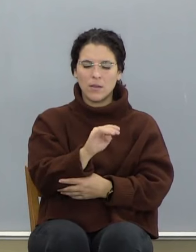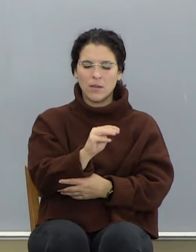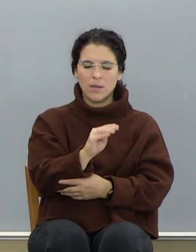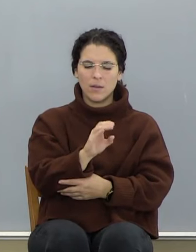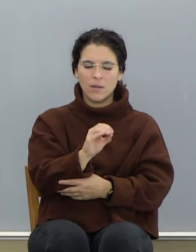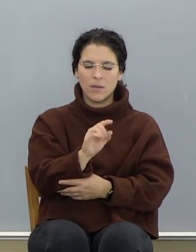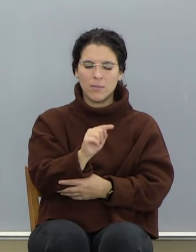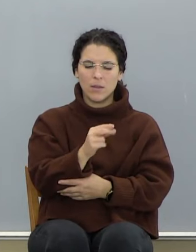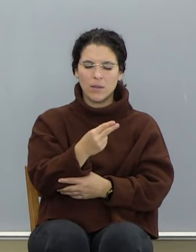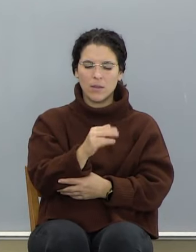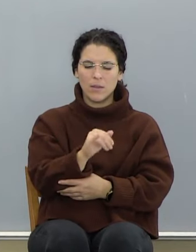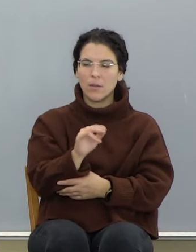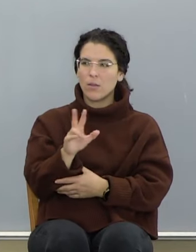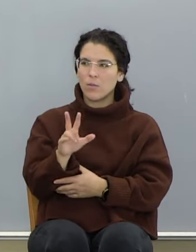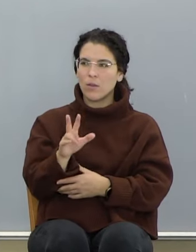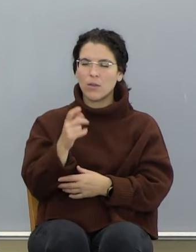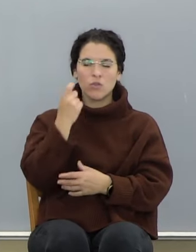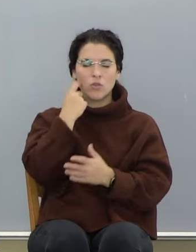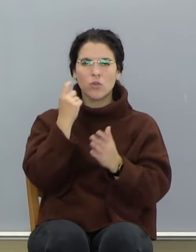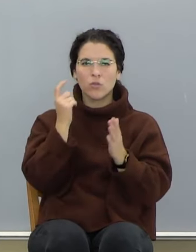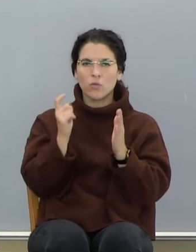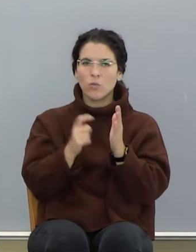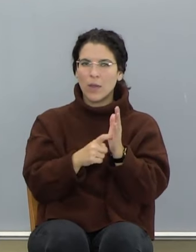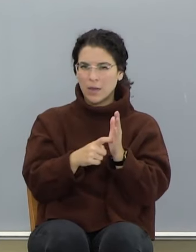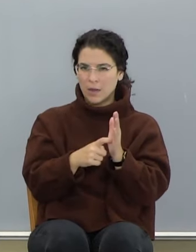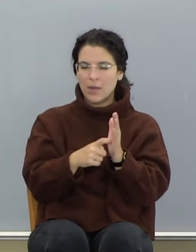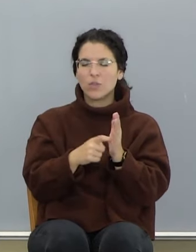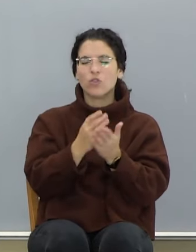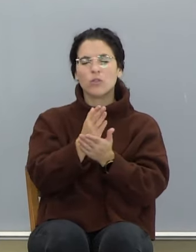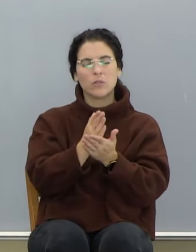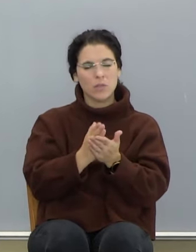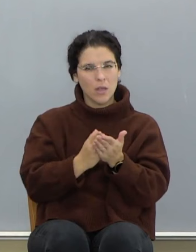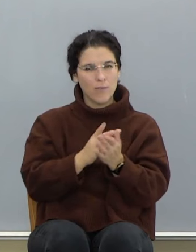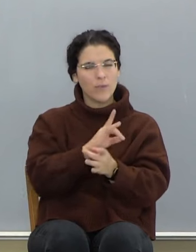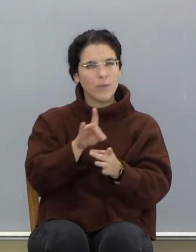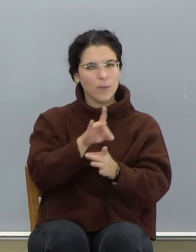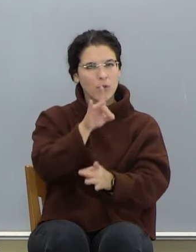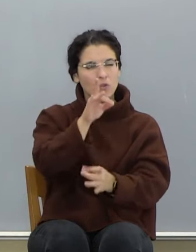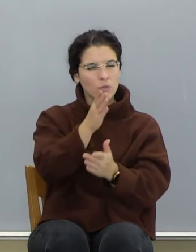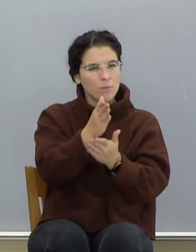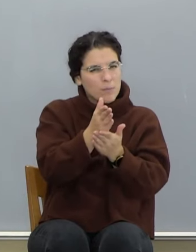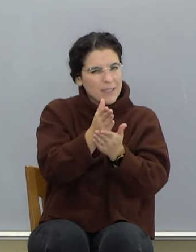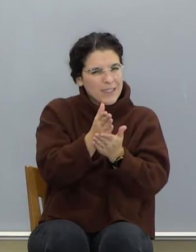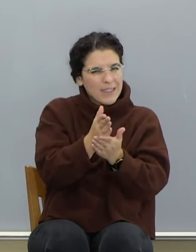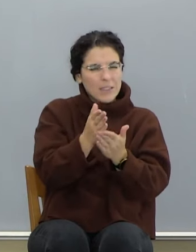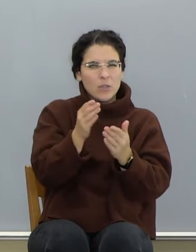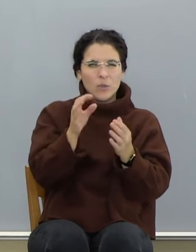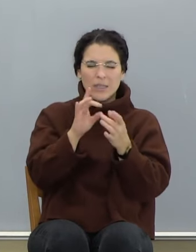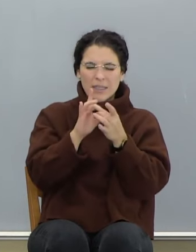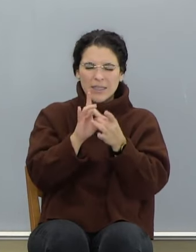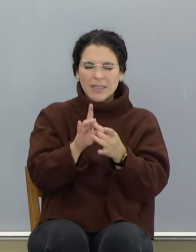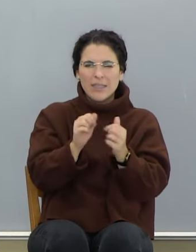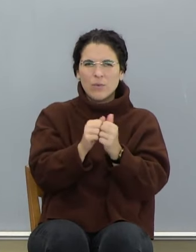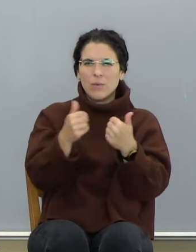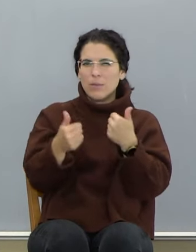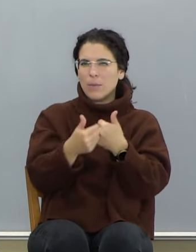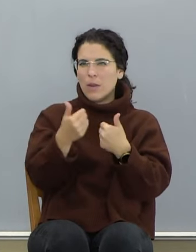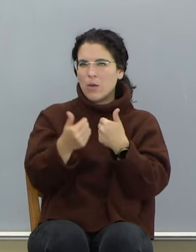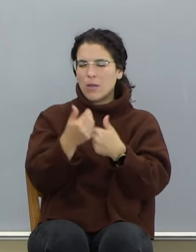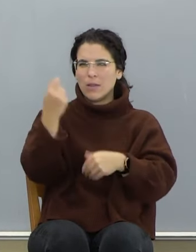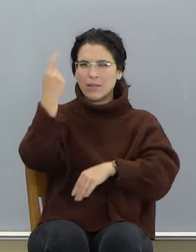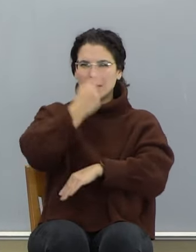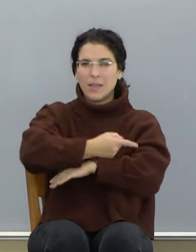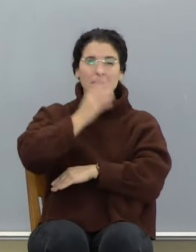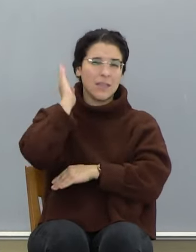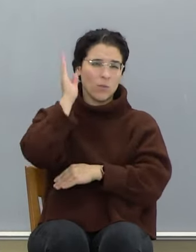recognize there is this spiritual component to the perilous days that are